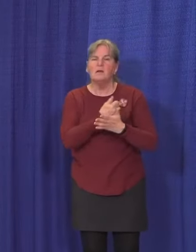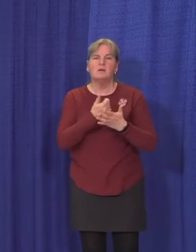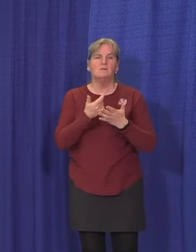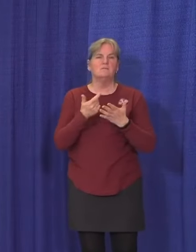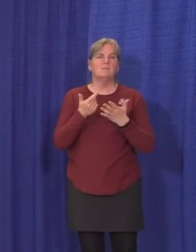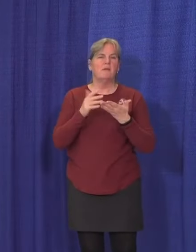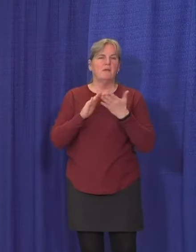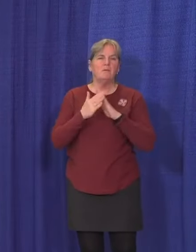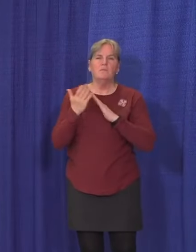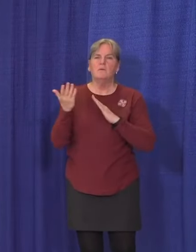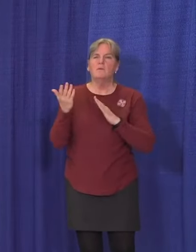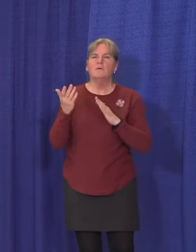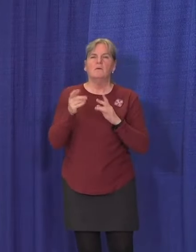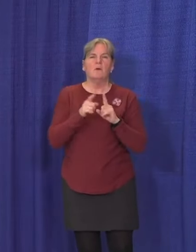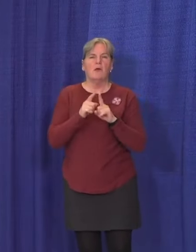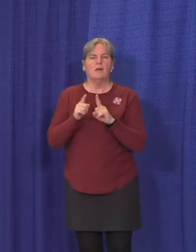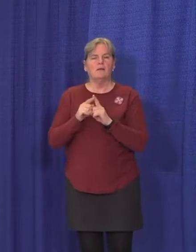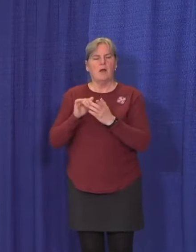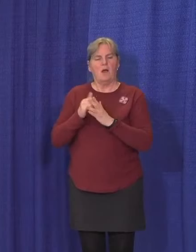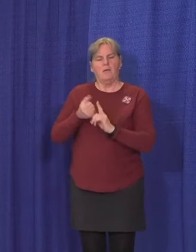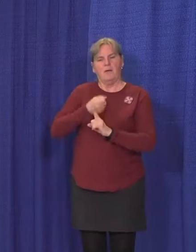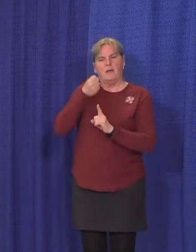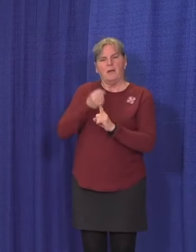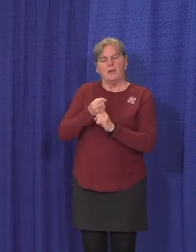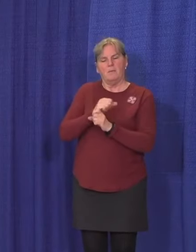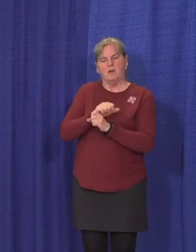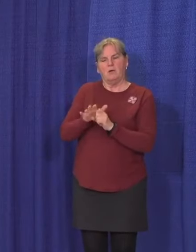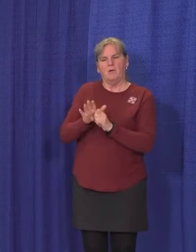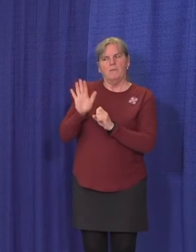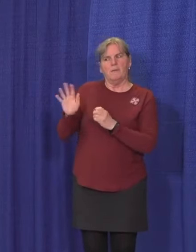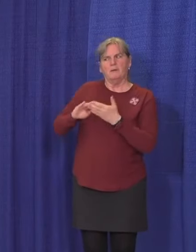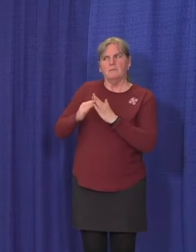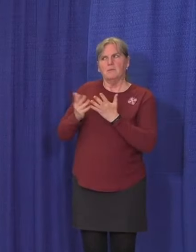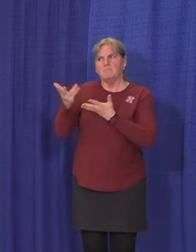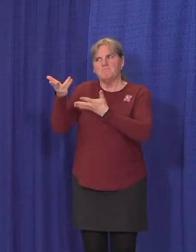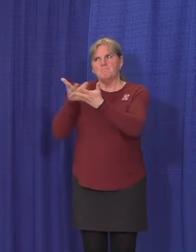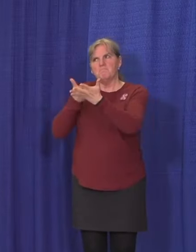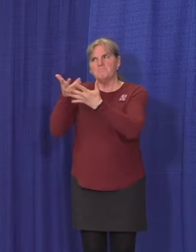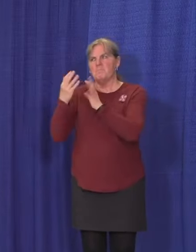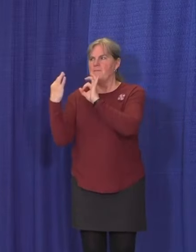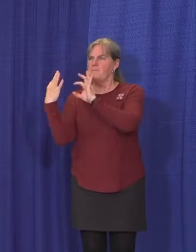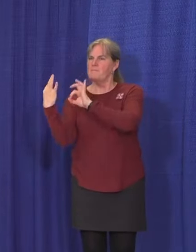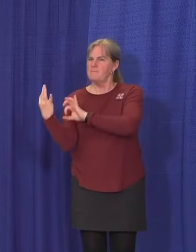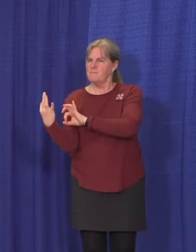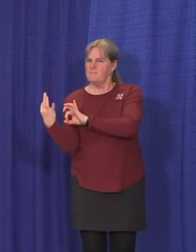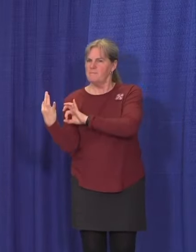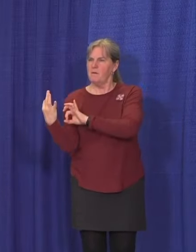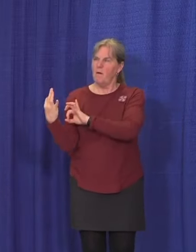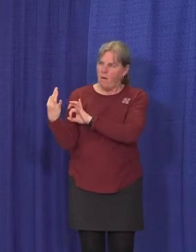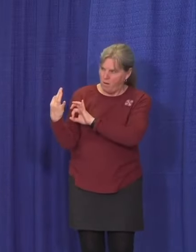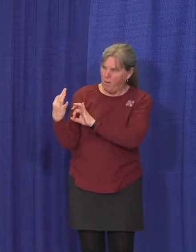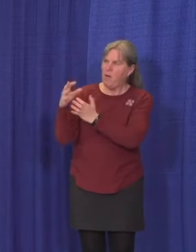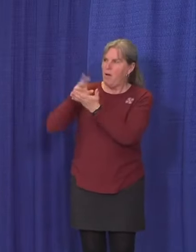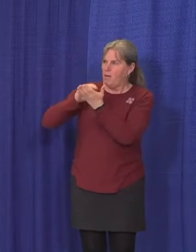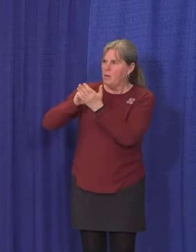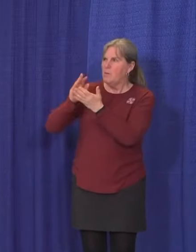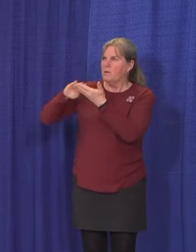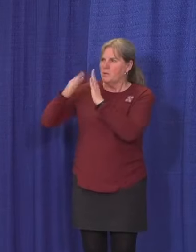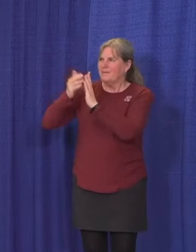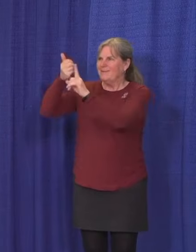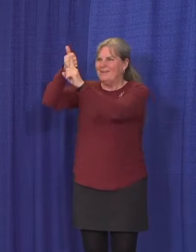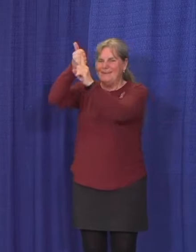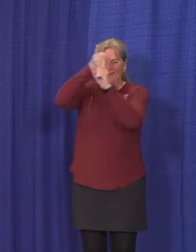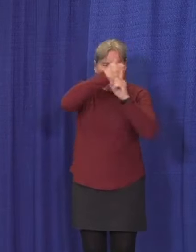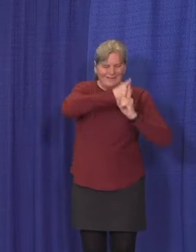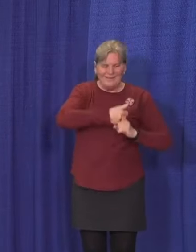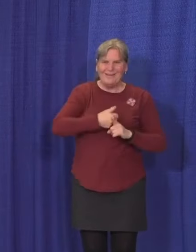their communities, as well as the impact that the pandemic has had on their communities, and seek their input on how